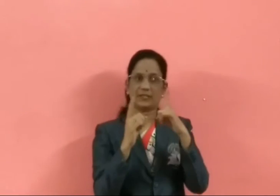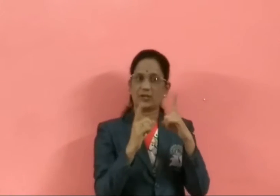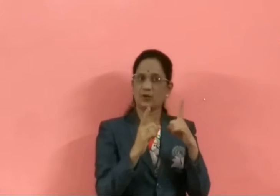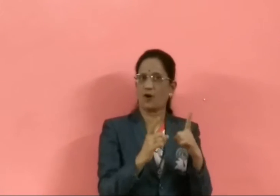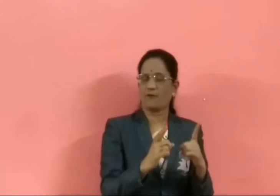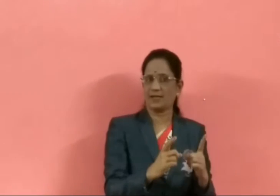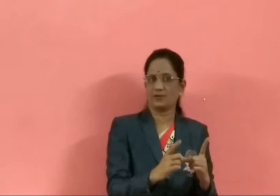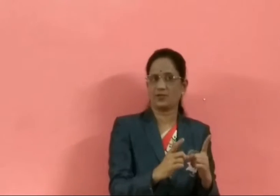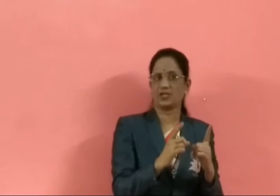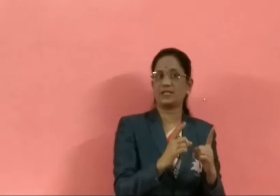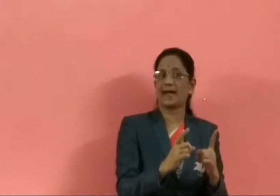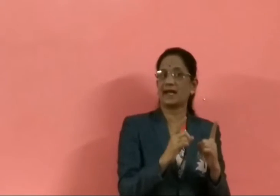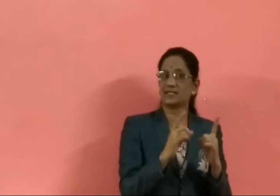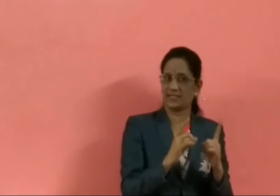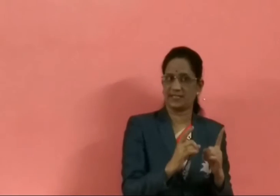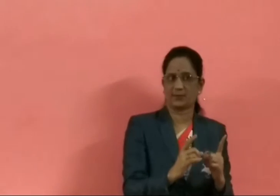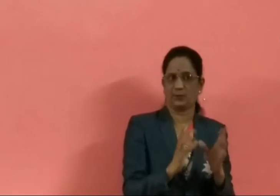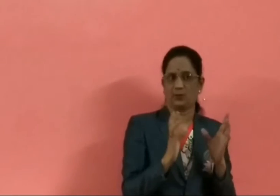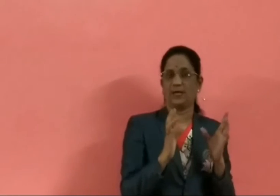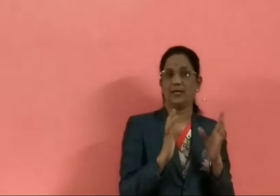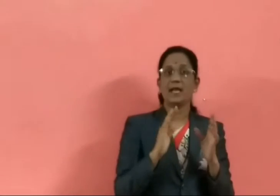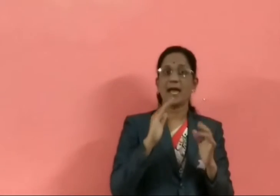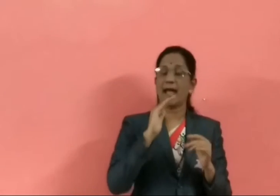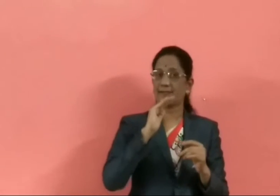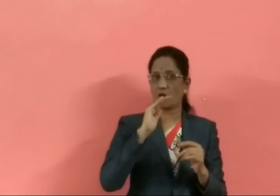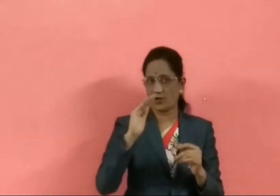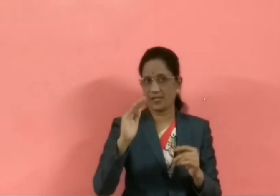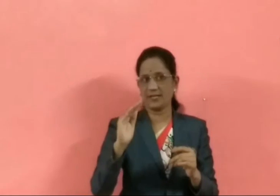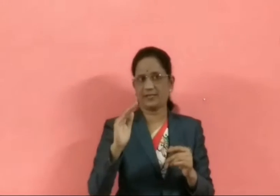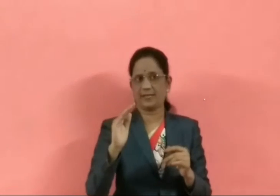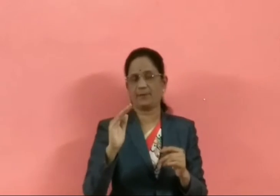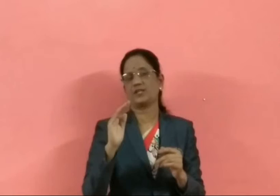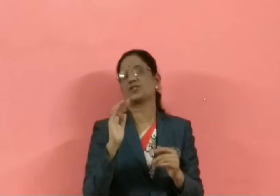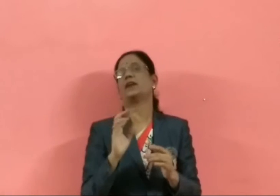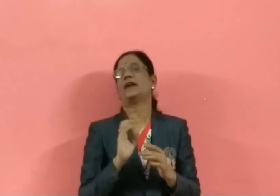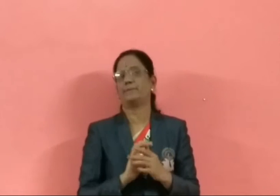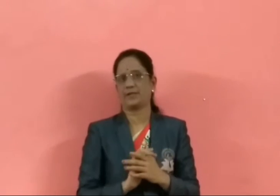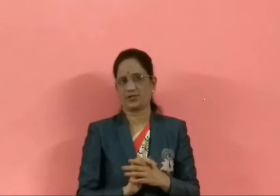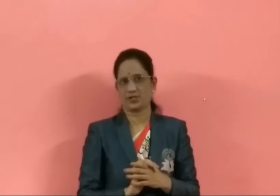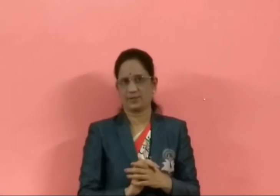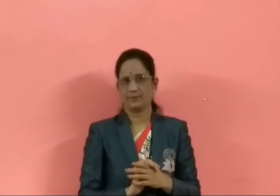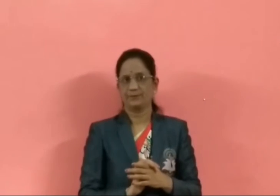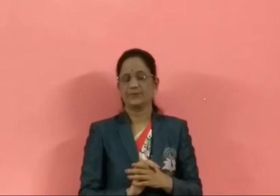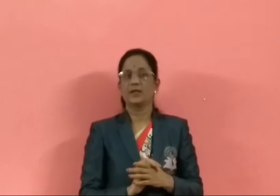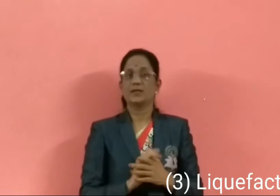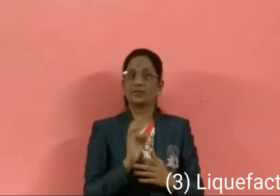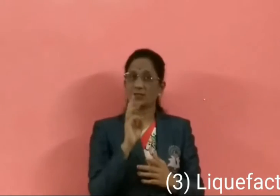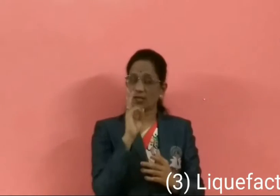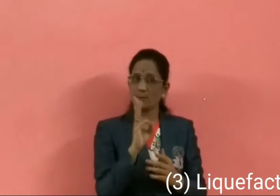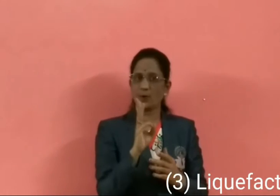milliliter of hydrogen gas is soluble at ordinary temperature and pressure. Third